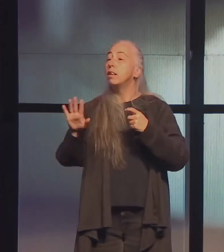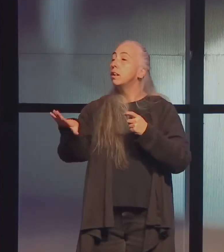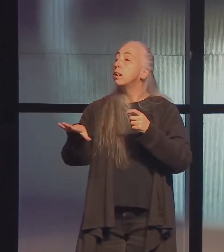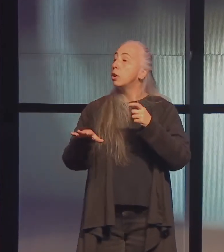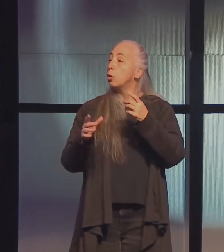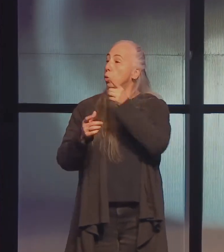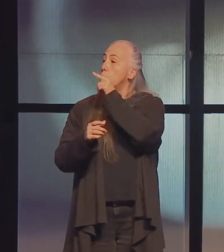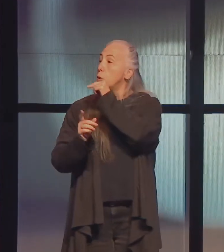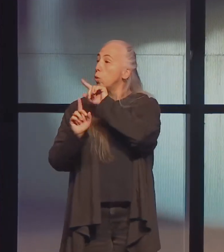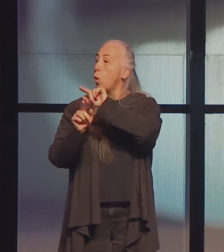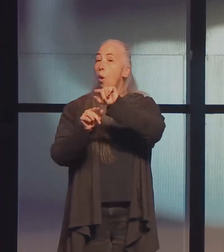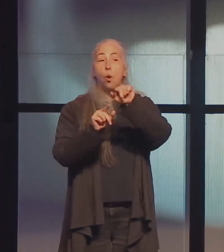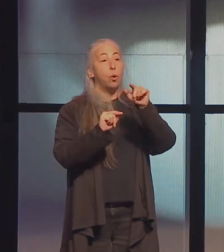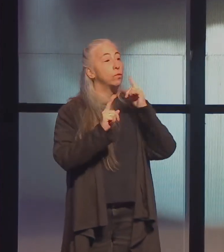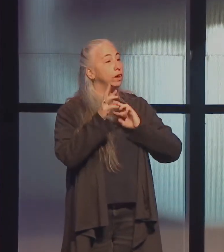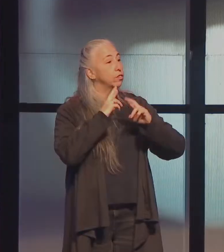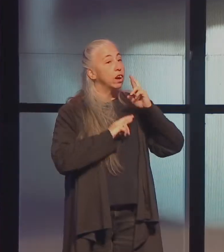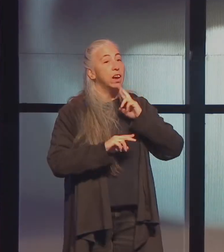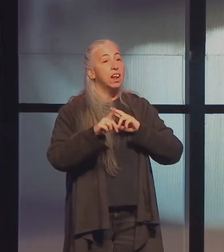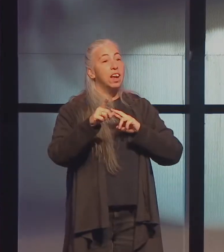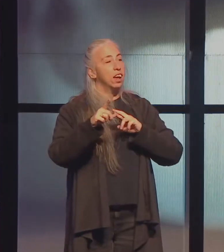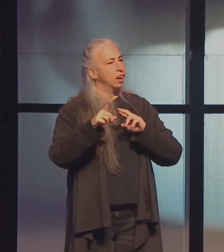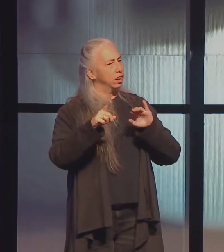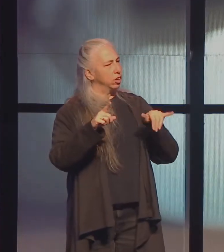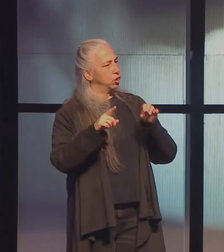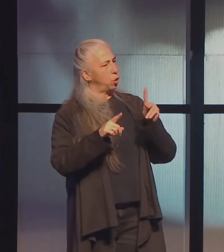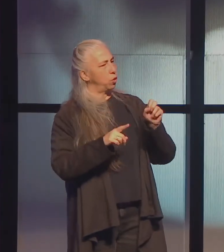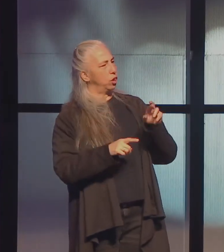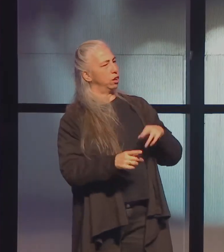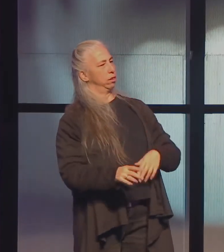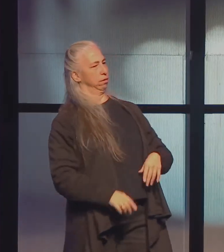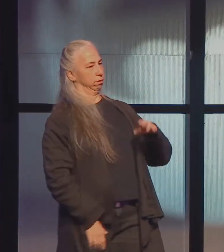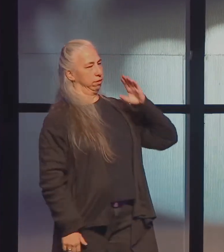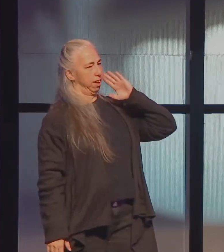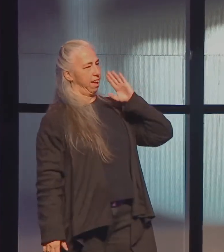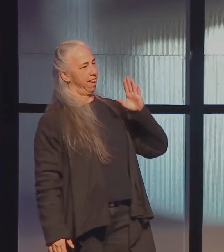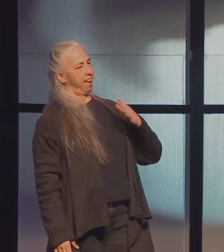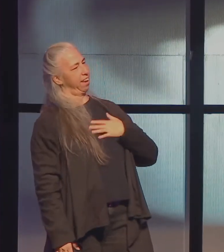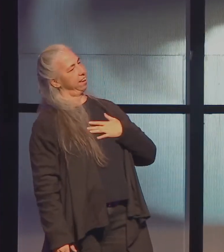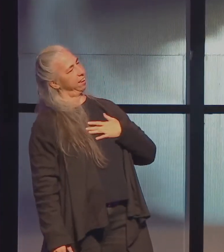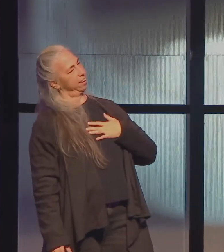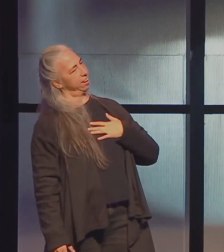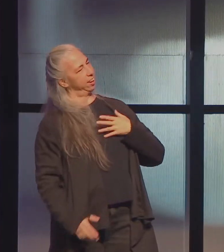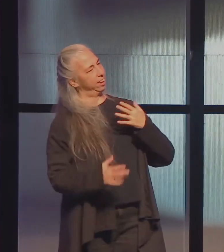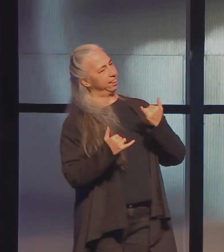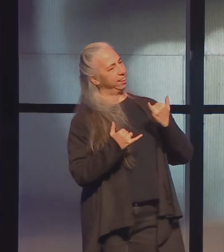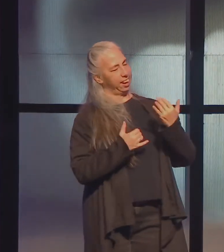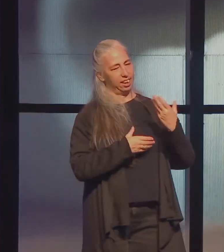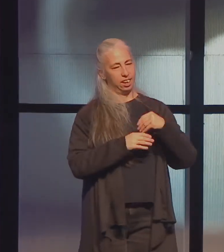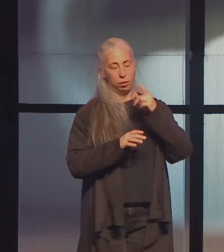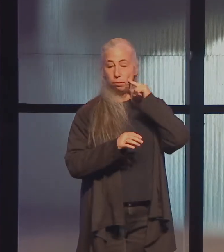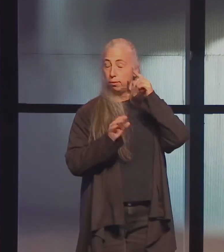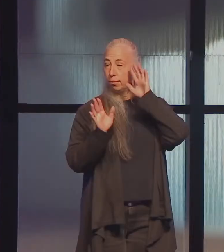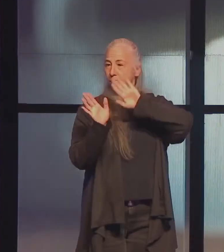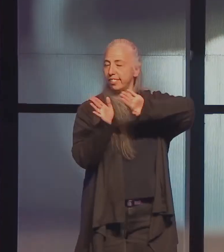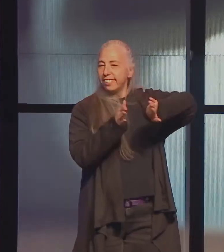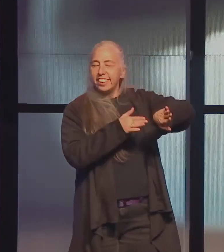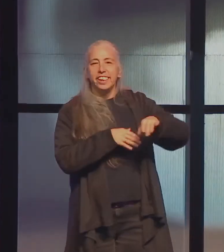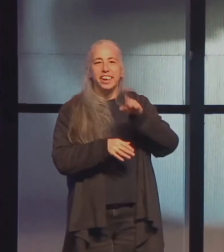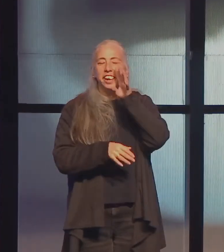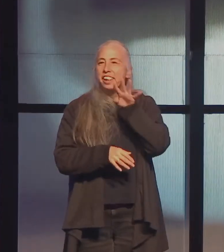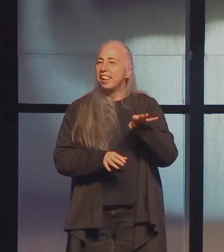been to a restaurant? Oh, hi, Joker. It's very strange that you're here today too. All right.